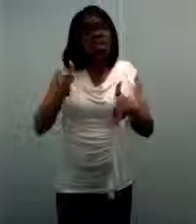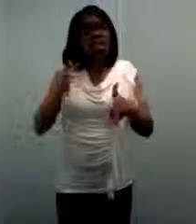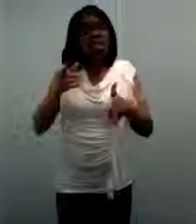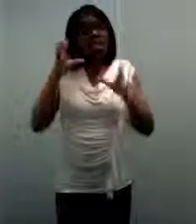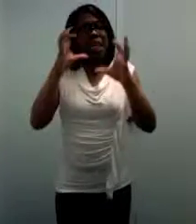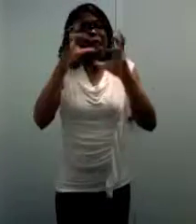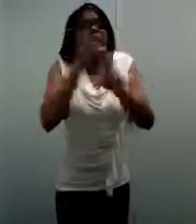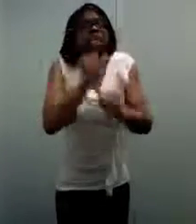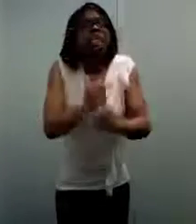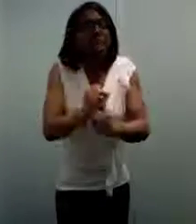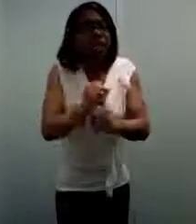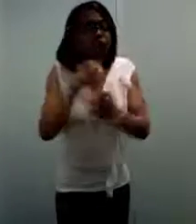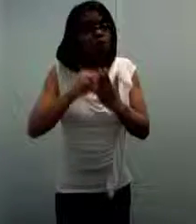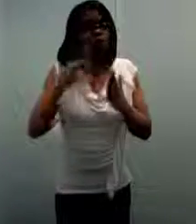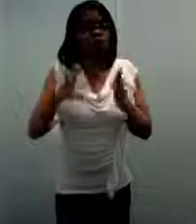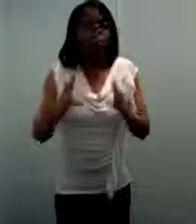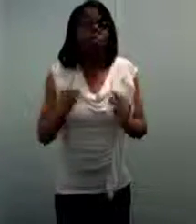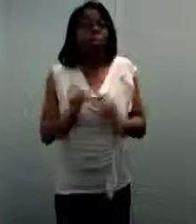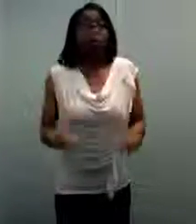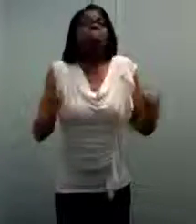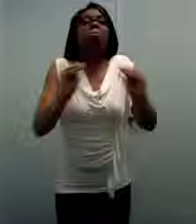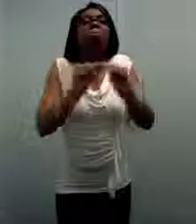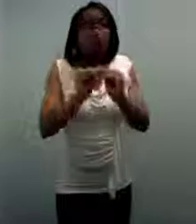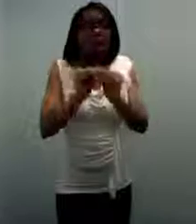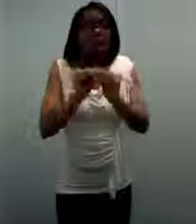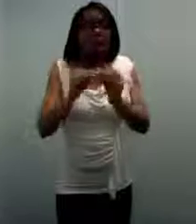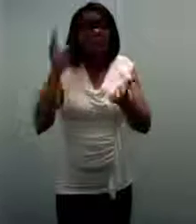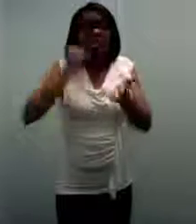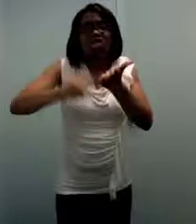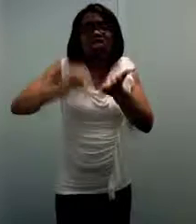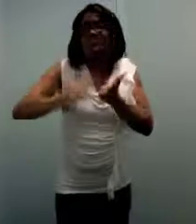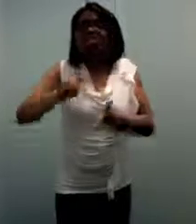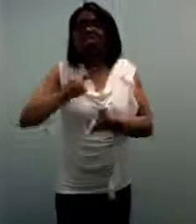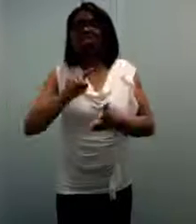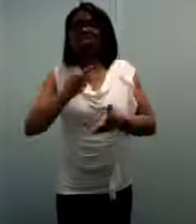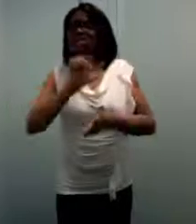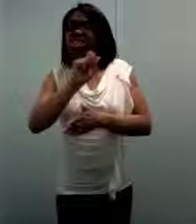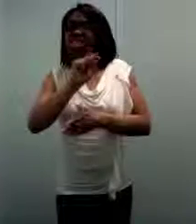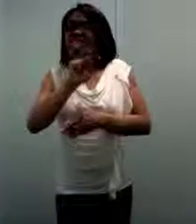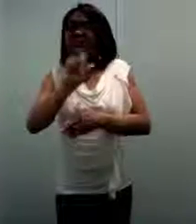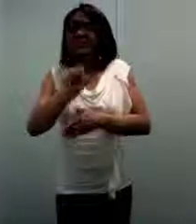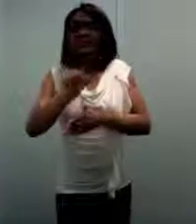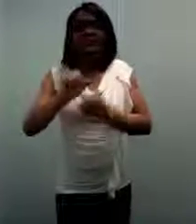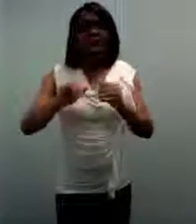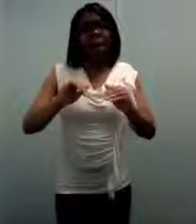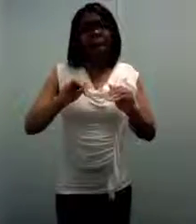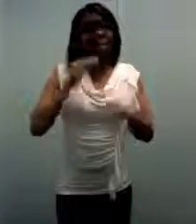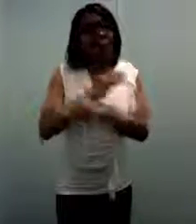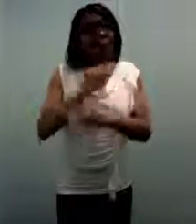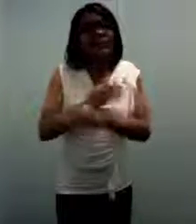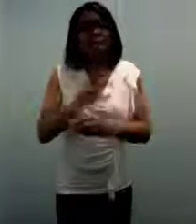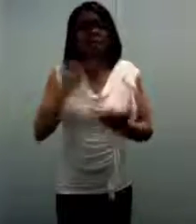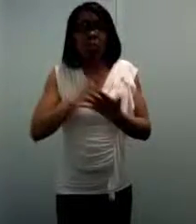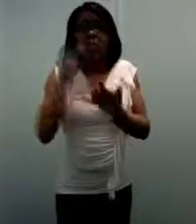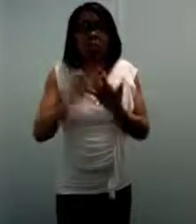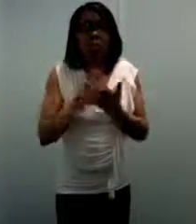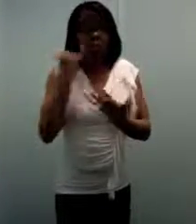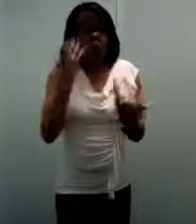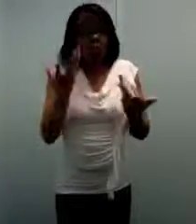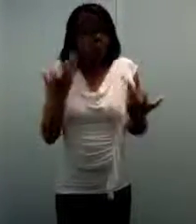and to check they really understand. If you really want to check you understand math, then write a program to do it. So programming is the way I think